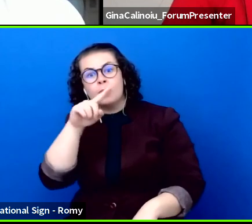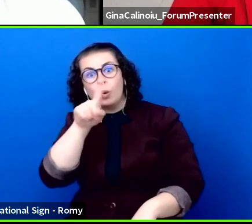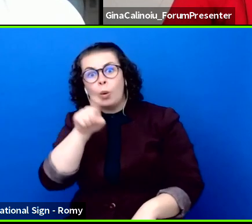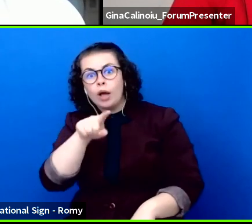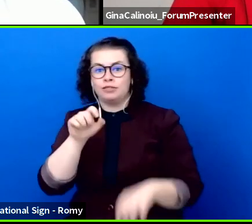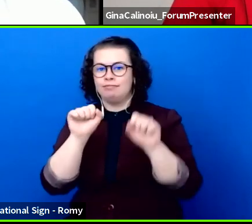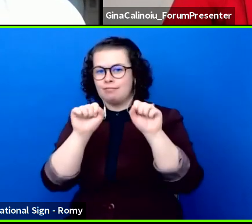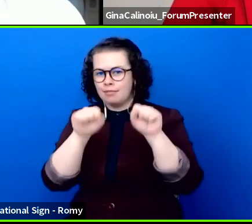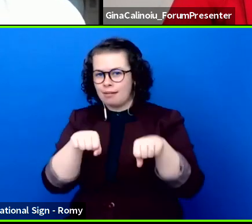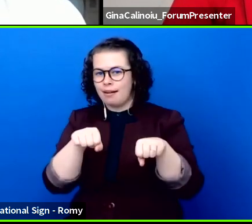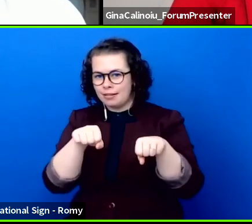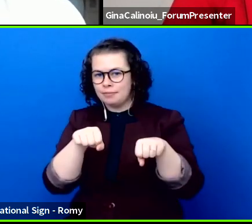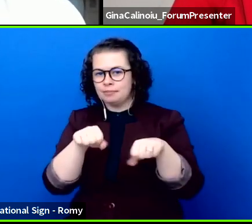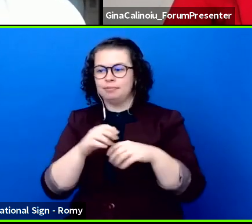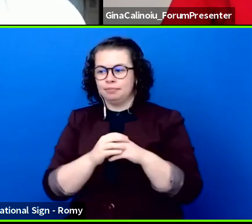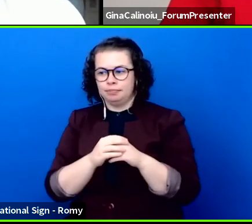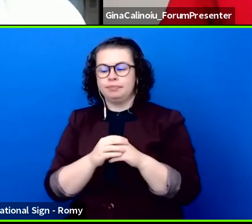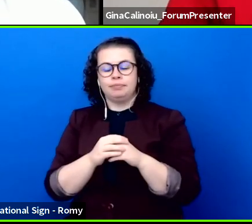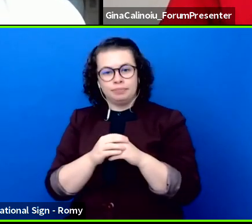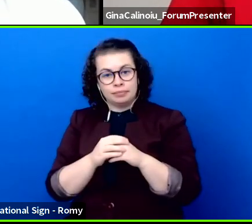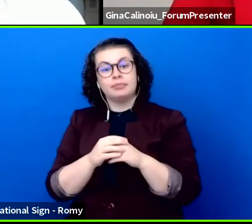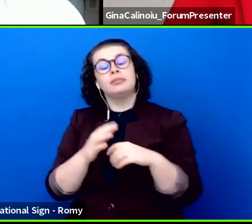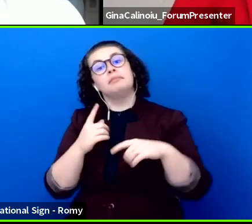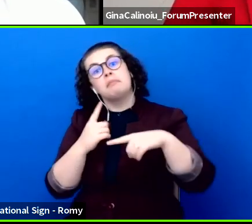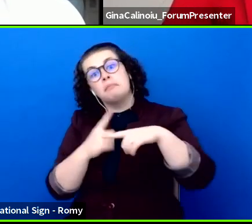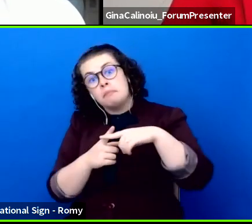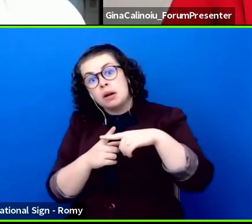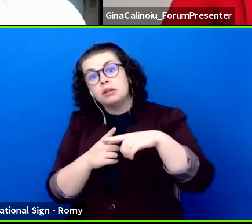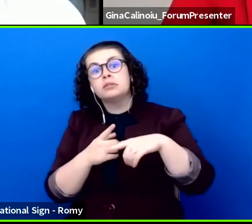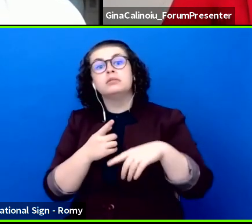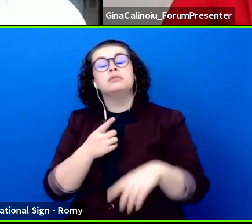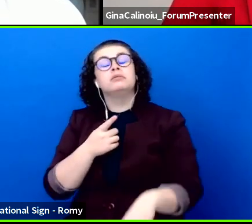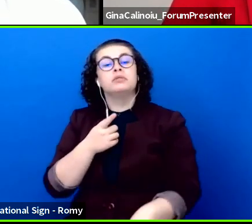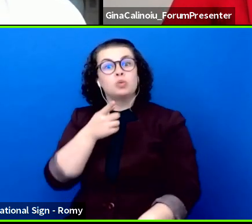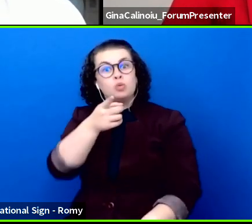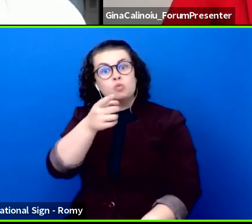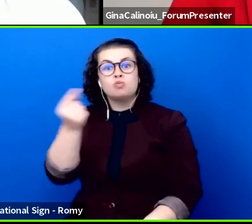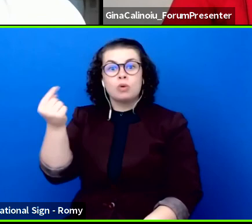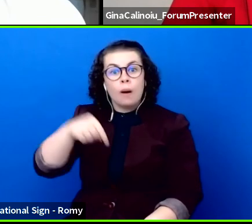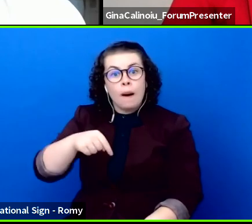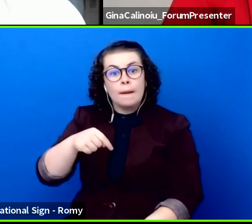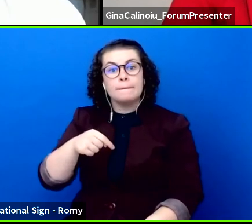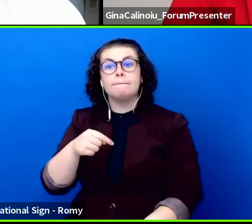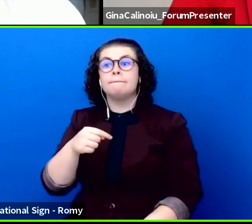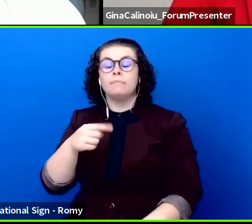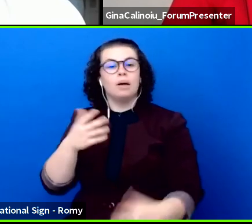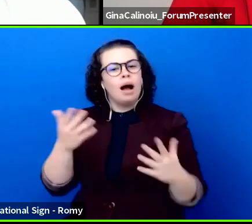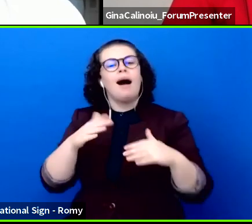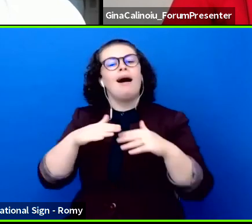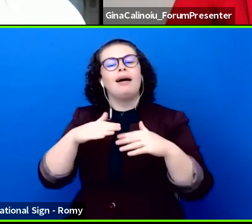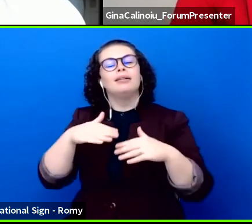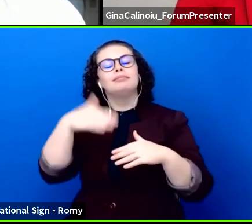where you can join and you have the opportunity to speak with all the speakers. so